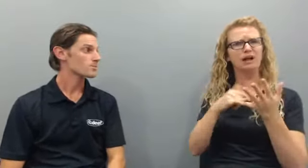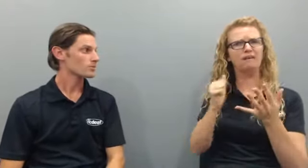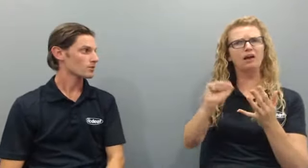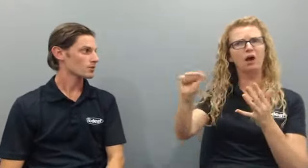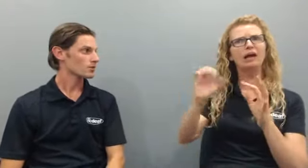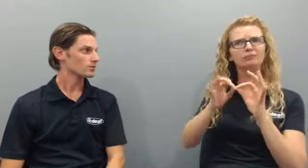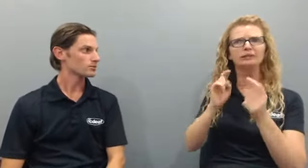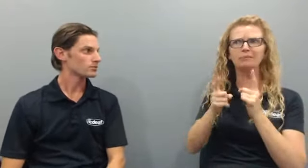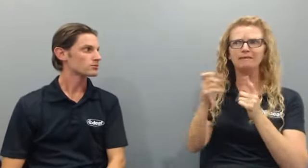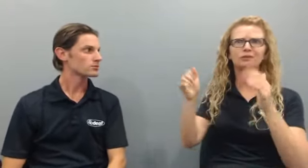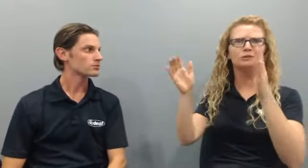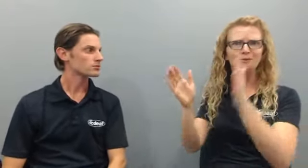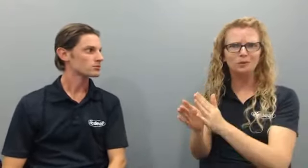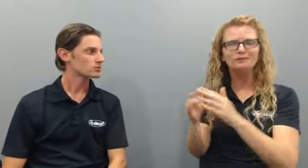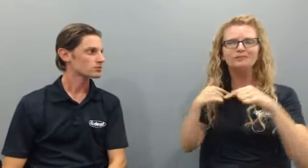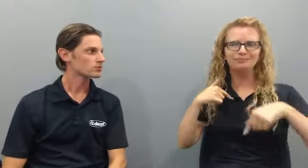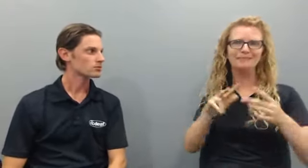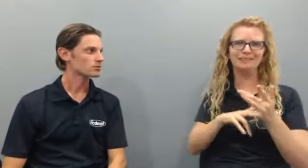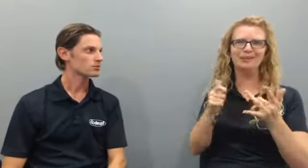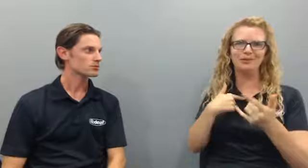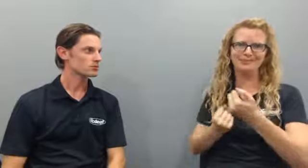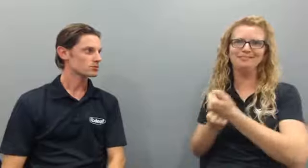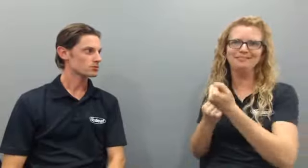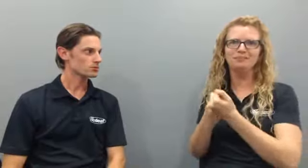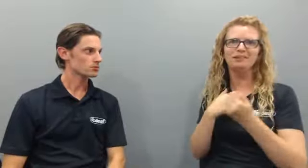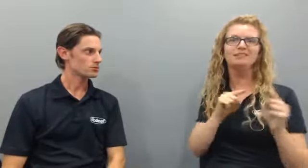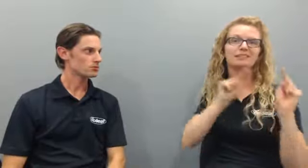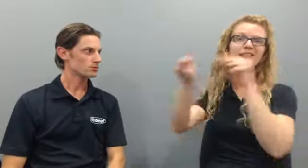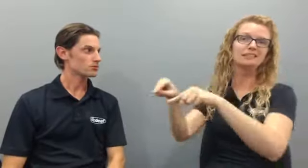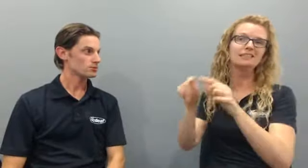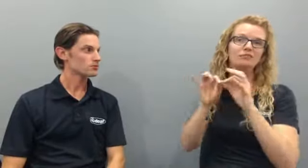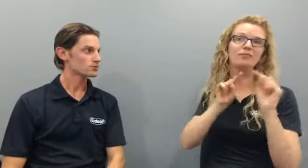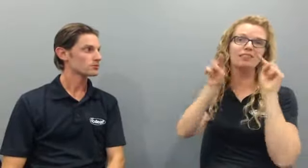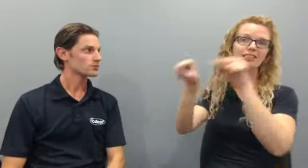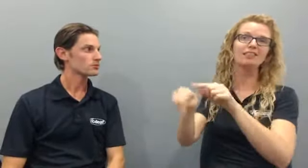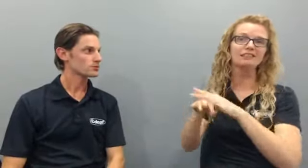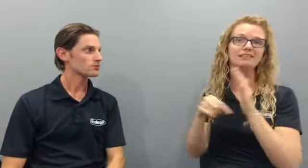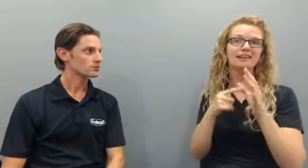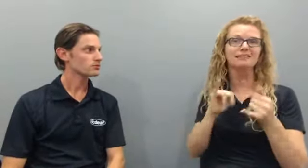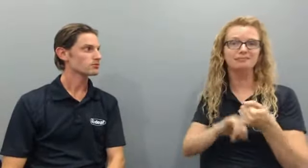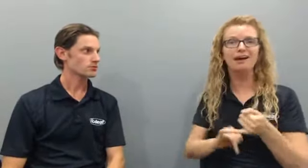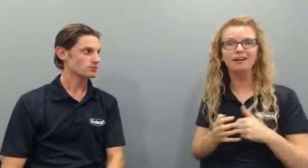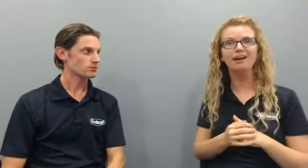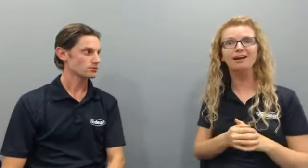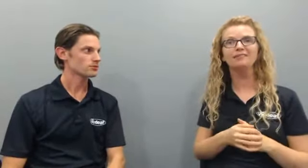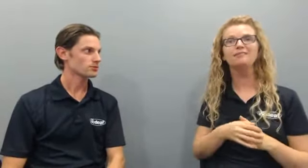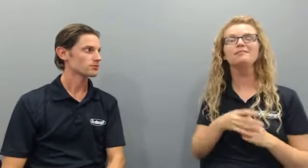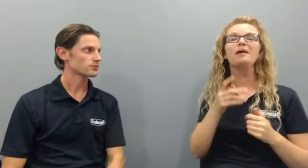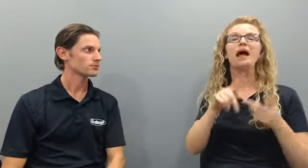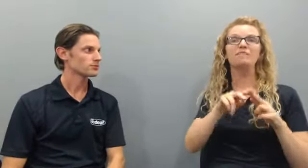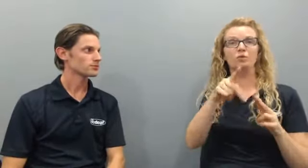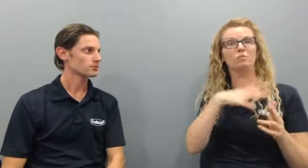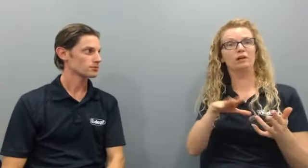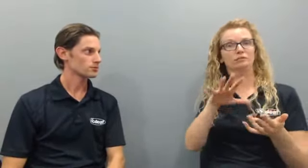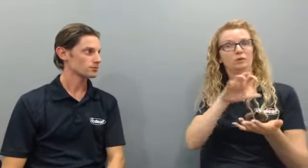being paid by the NDIS? Yes, we know that Tasmania don't have a lot of interpreters, so interpreters from Victoria can go